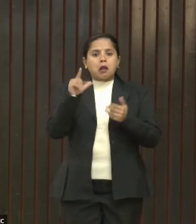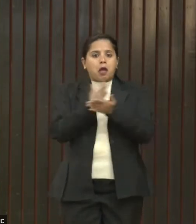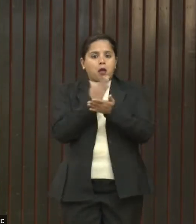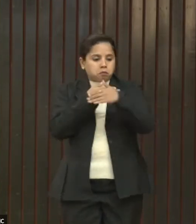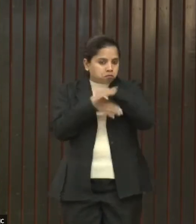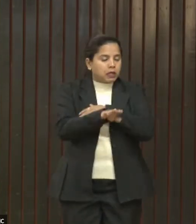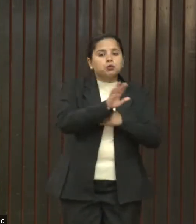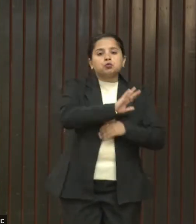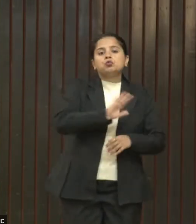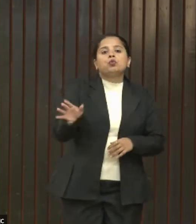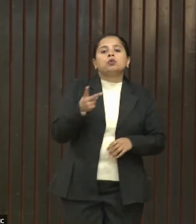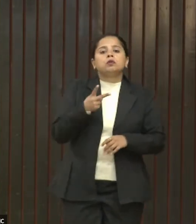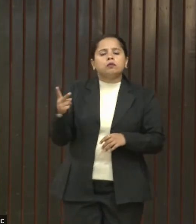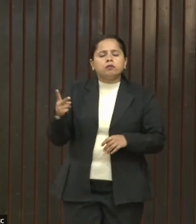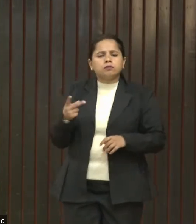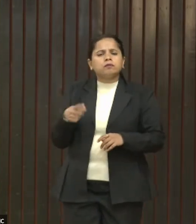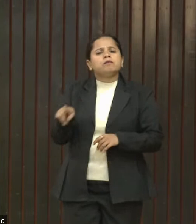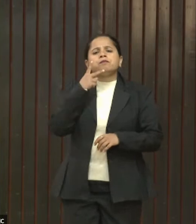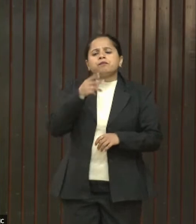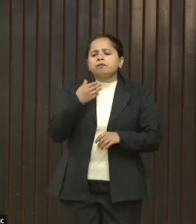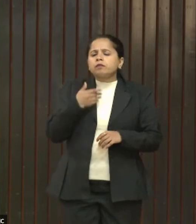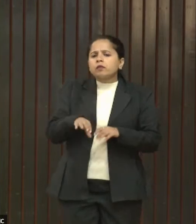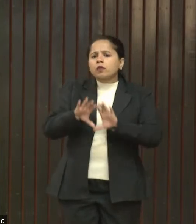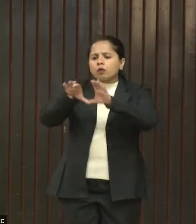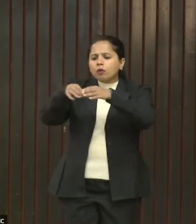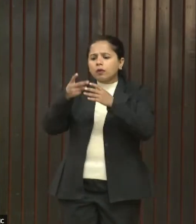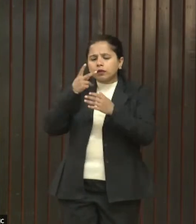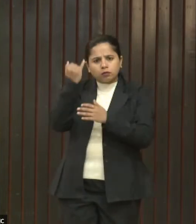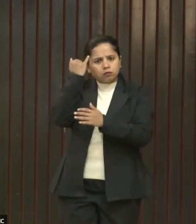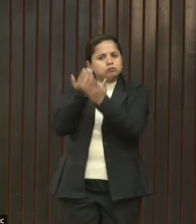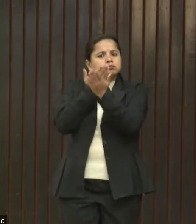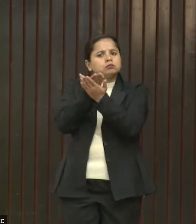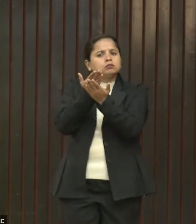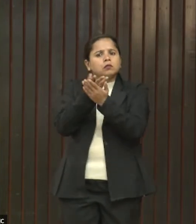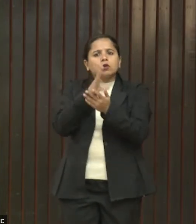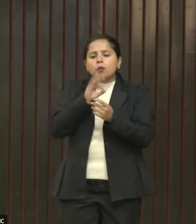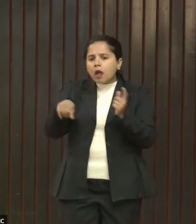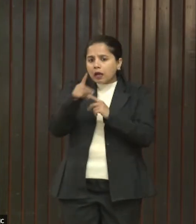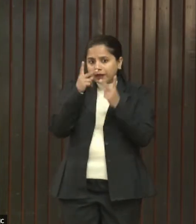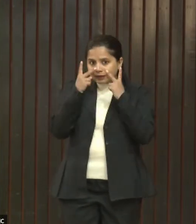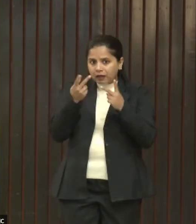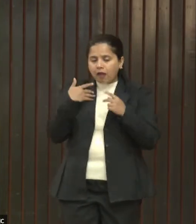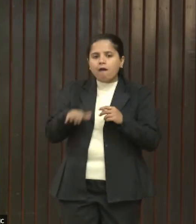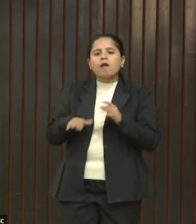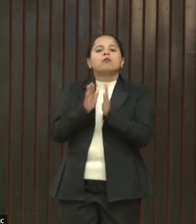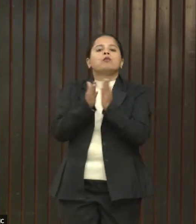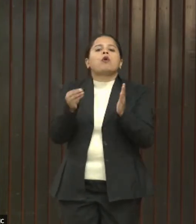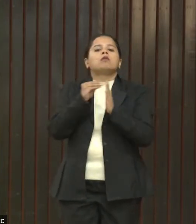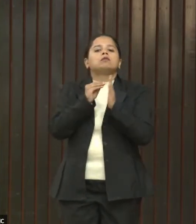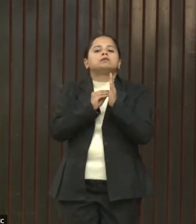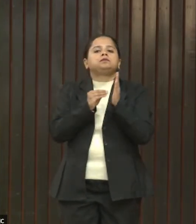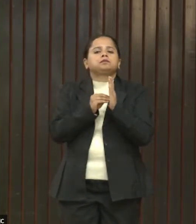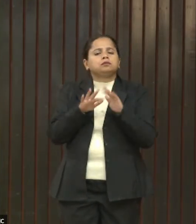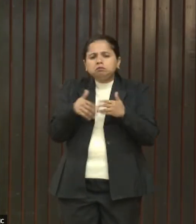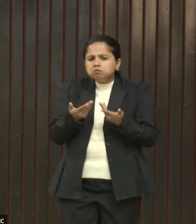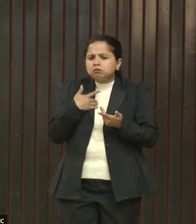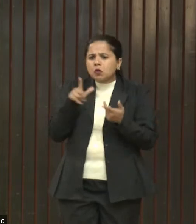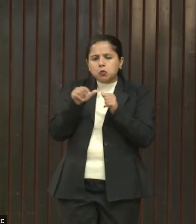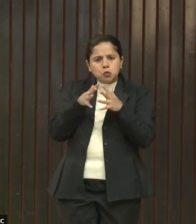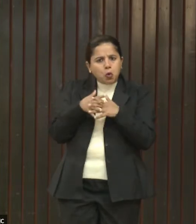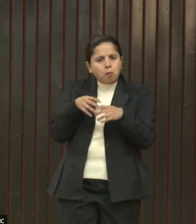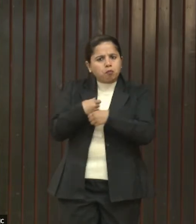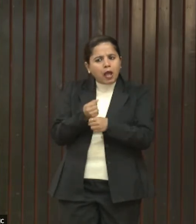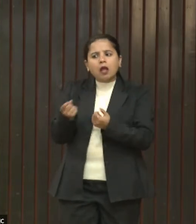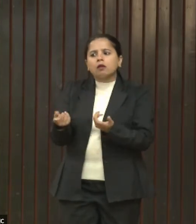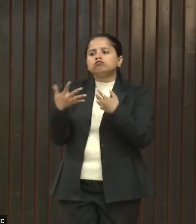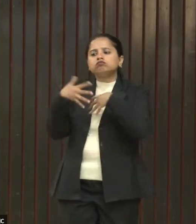And this category of suggestions that or reforms that we make in our briefing book deal with how to make the law